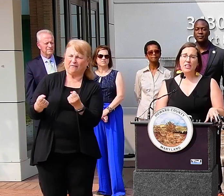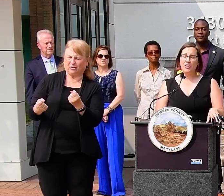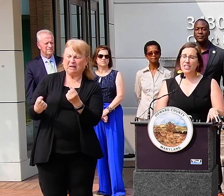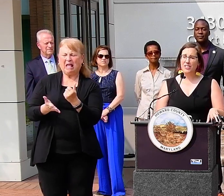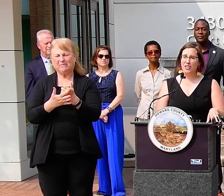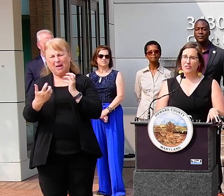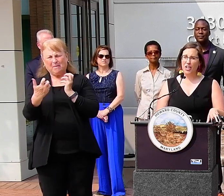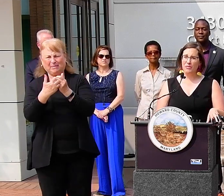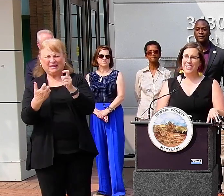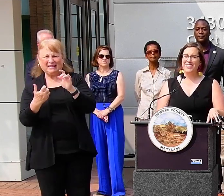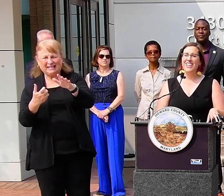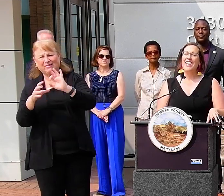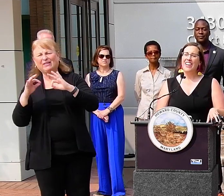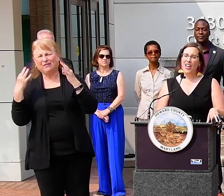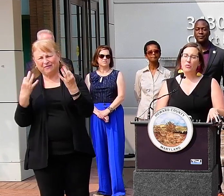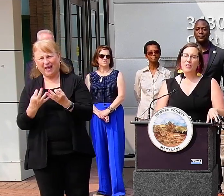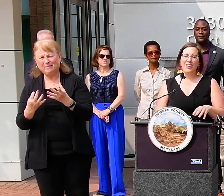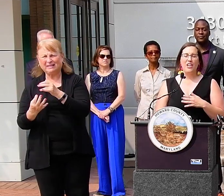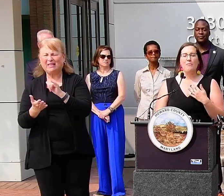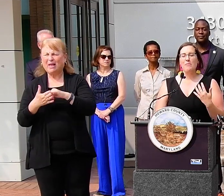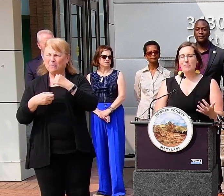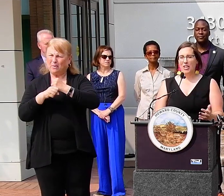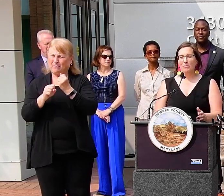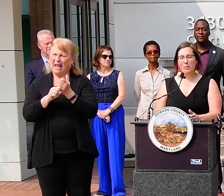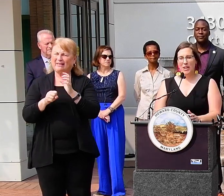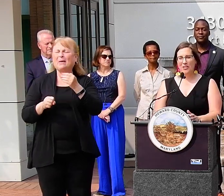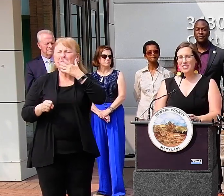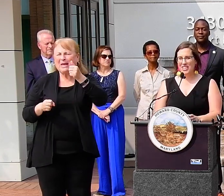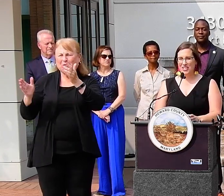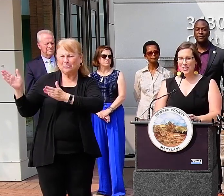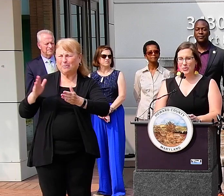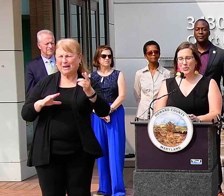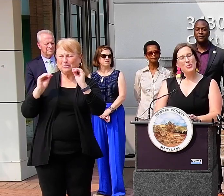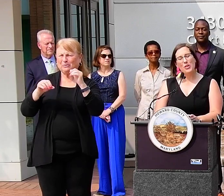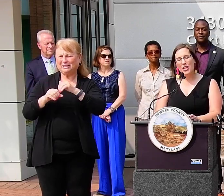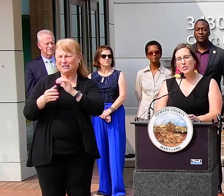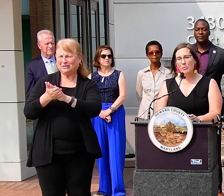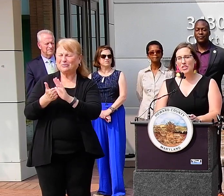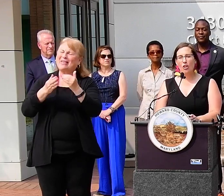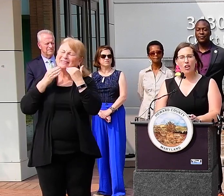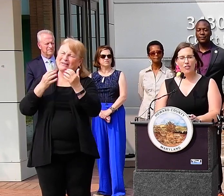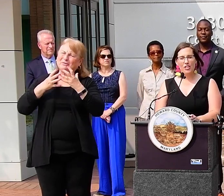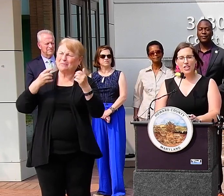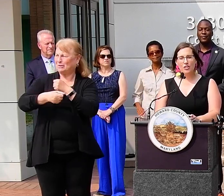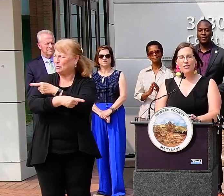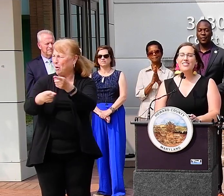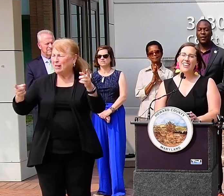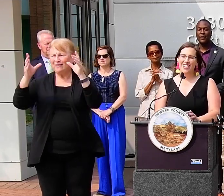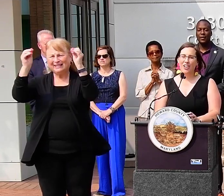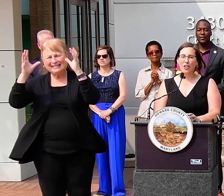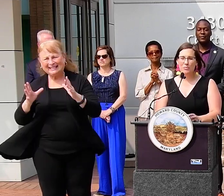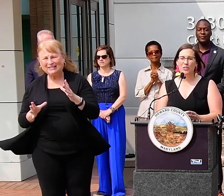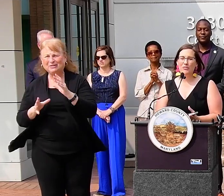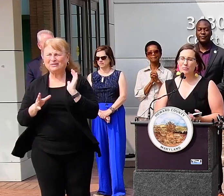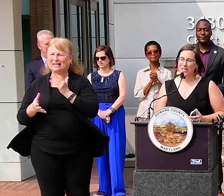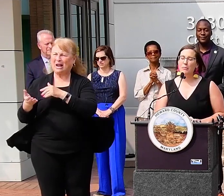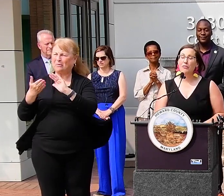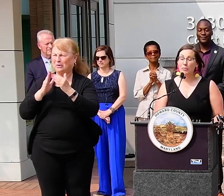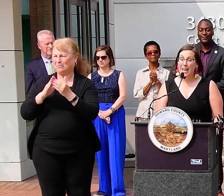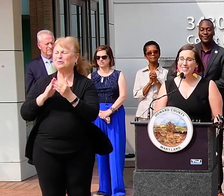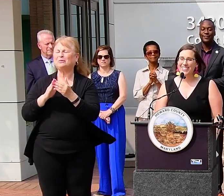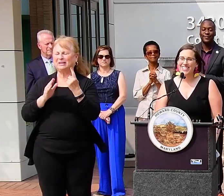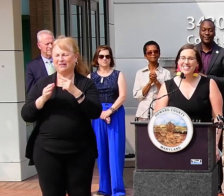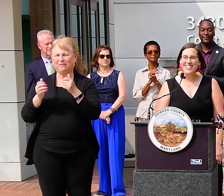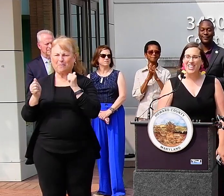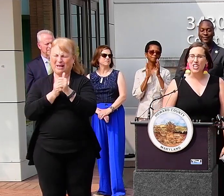help them meet their needs of their families, and that will make them better prepared to teach at school. So thank you so much to all of our teachers and our community